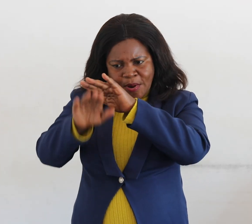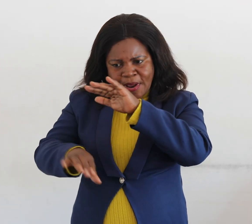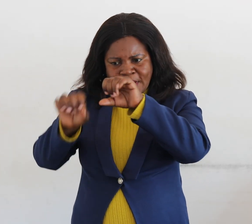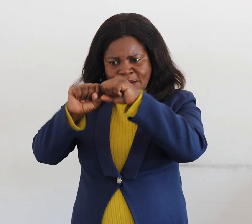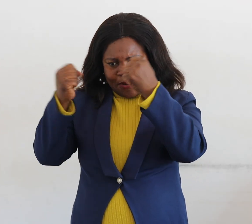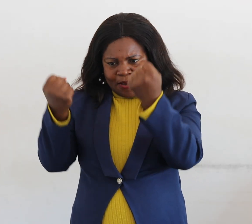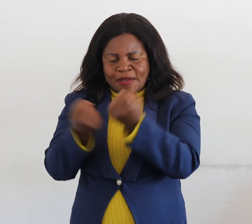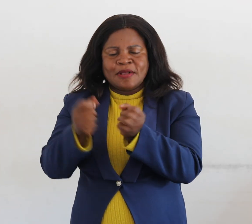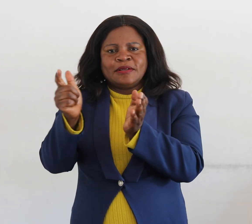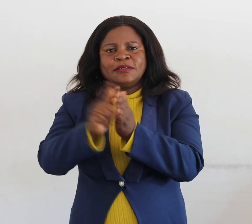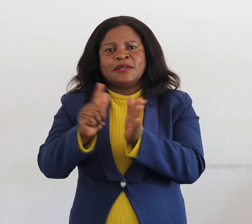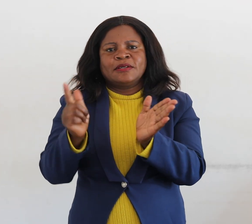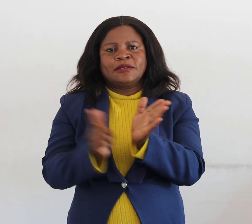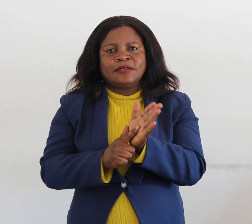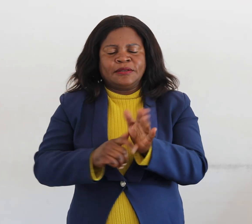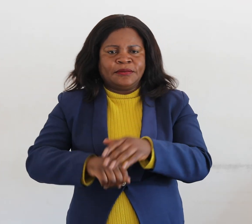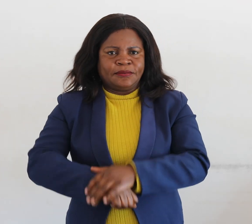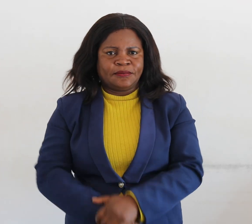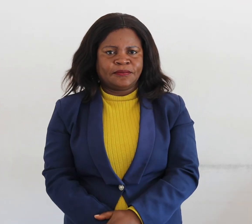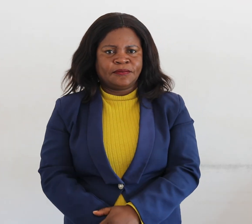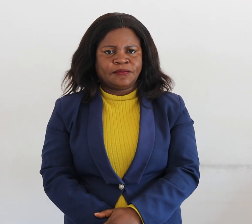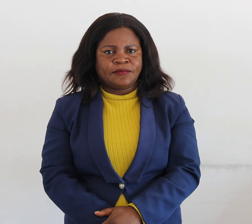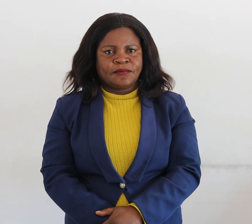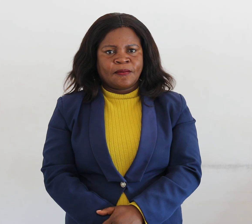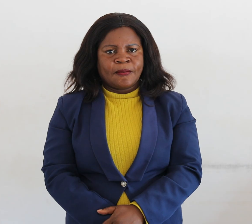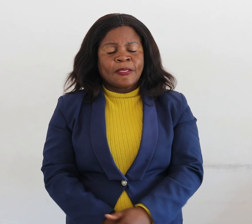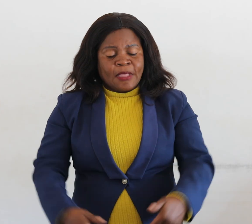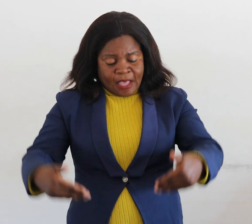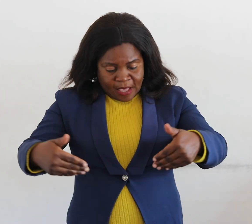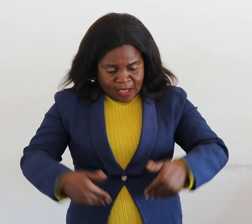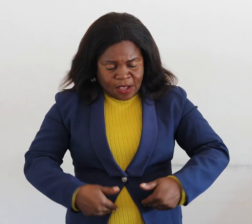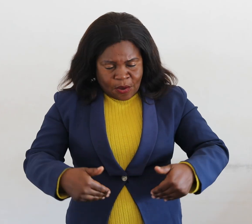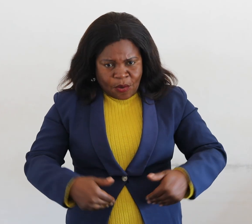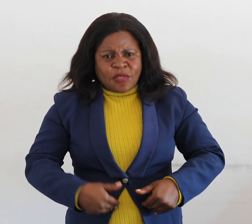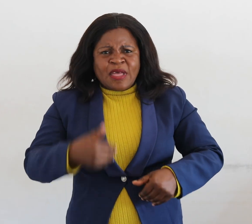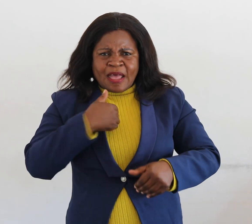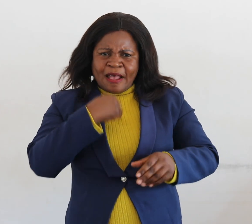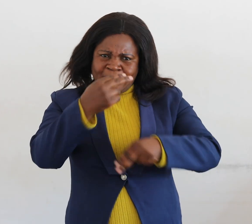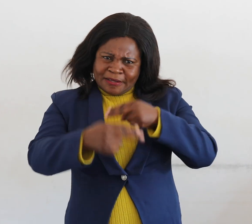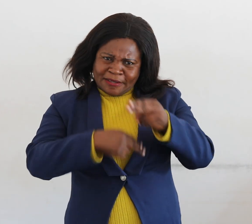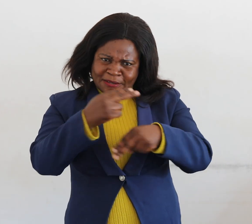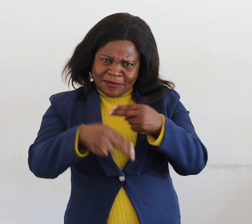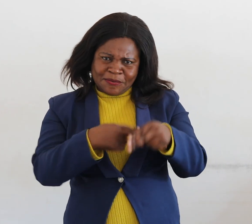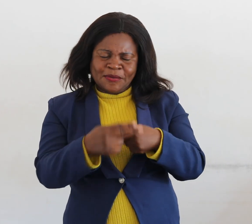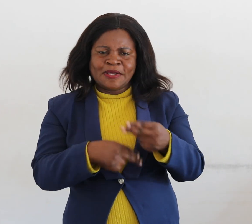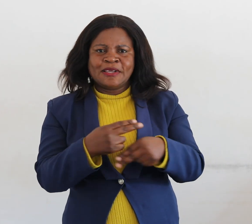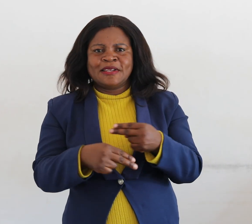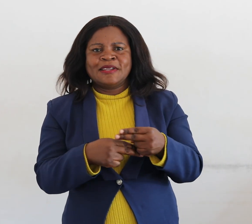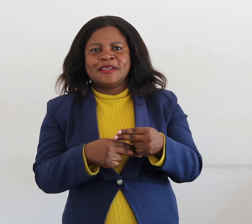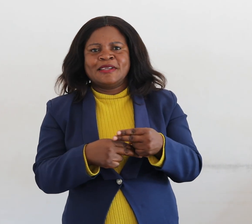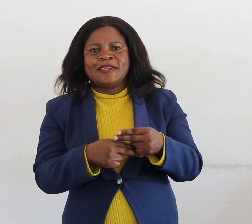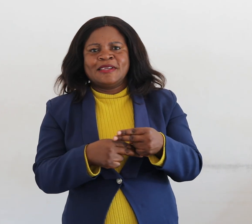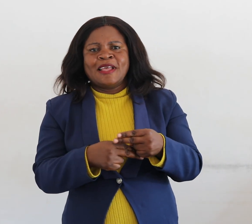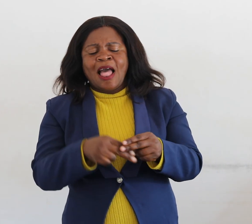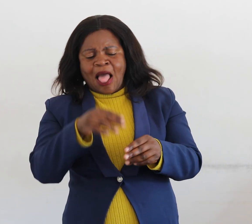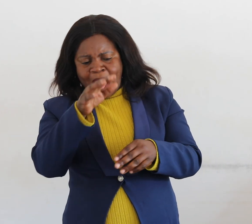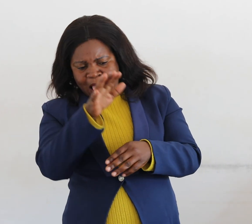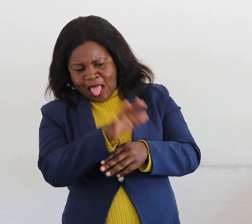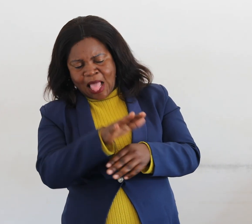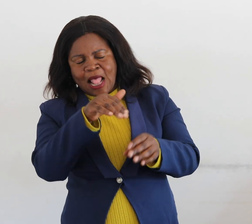Act. A youth has the meaning assigned to the term in the Constitution.